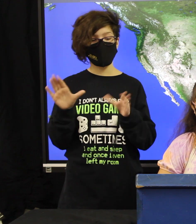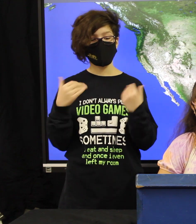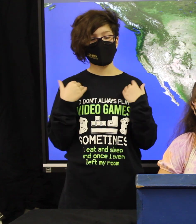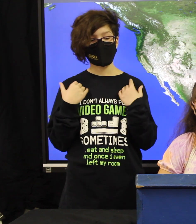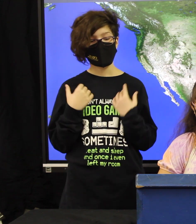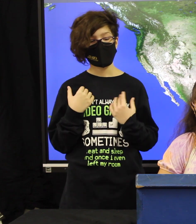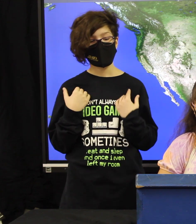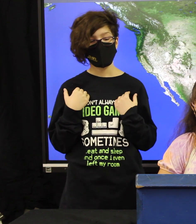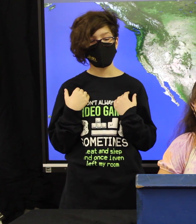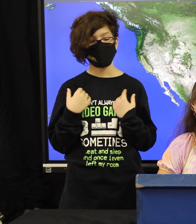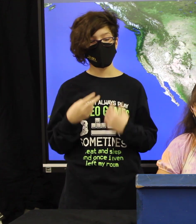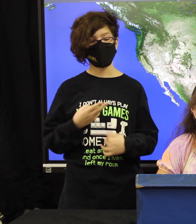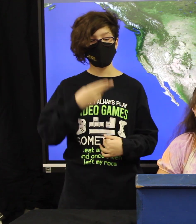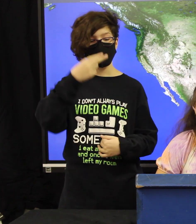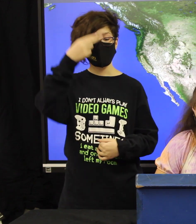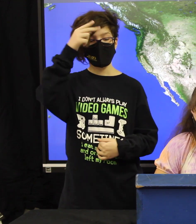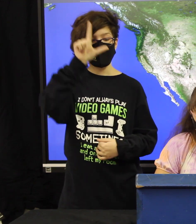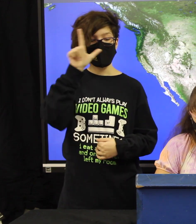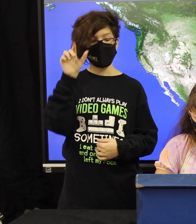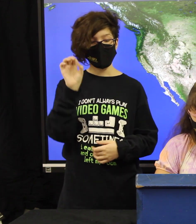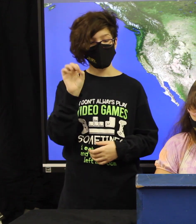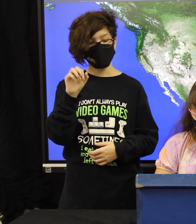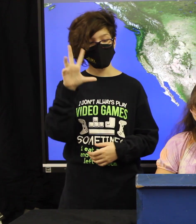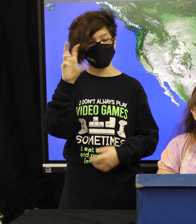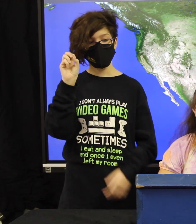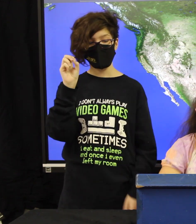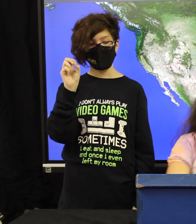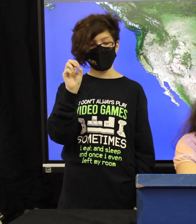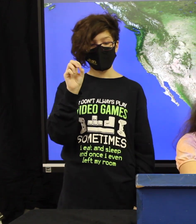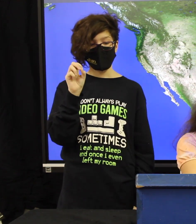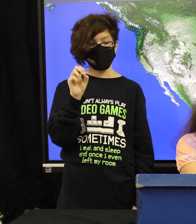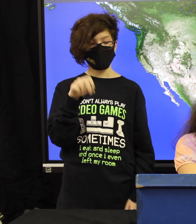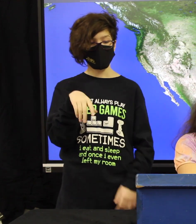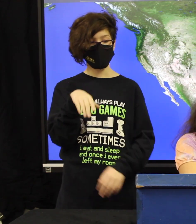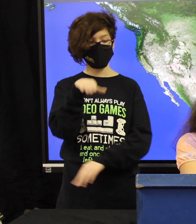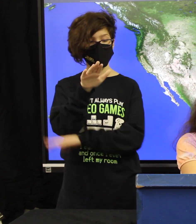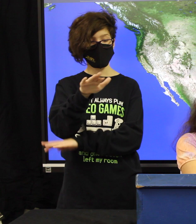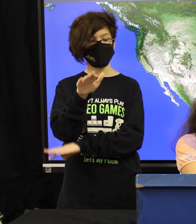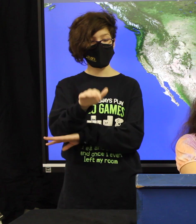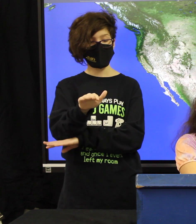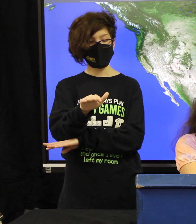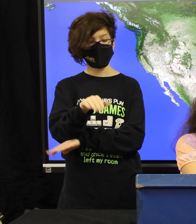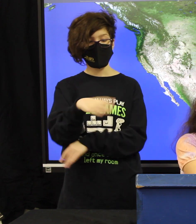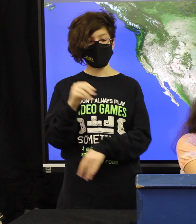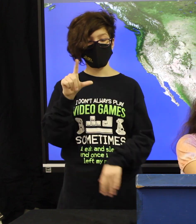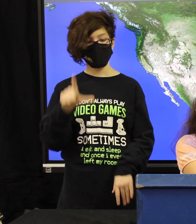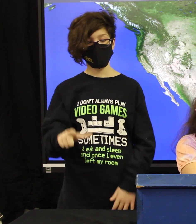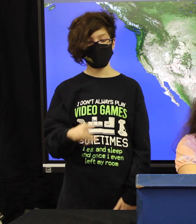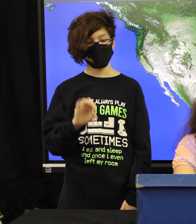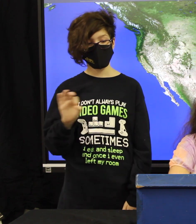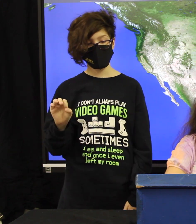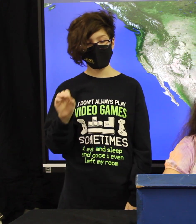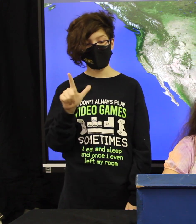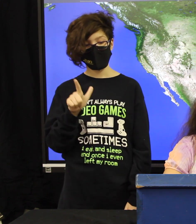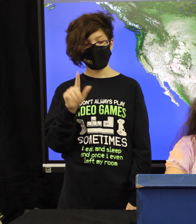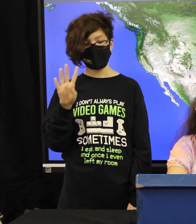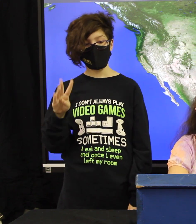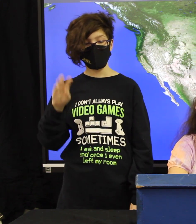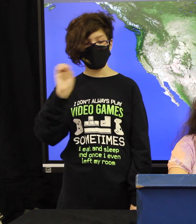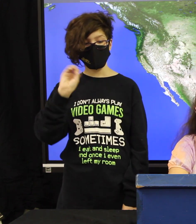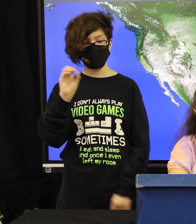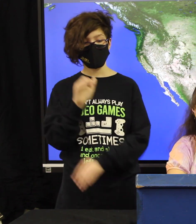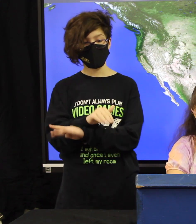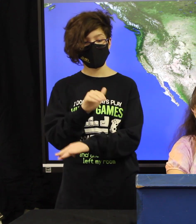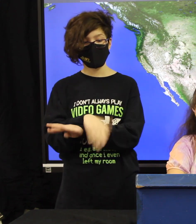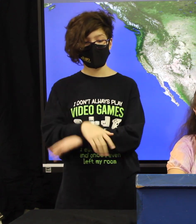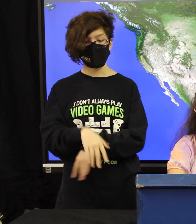Sunday we will have high of 30 in the afternoon and a low of 24